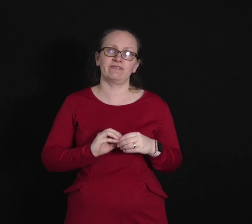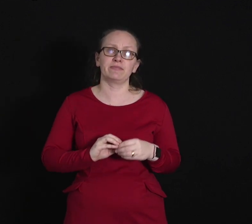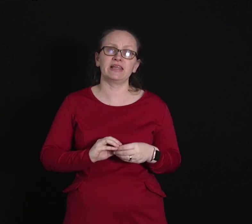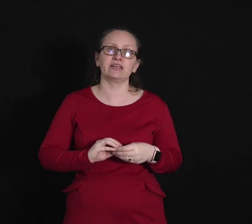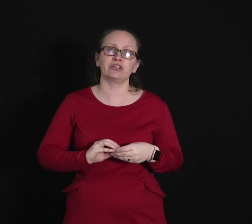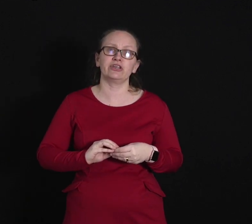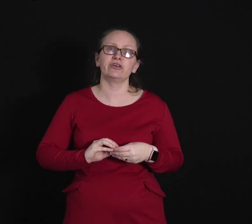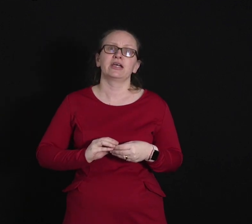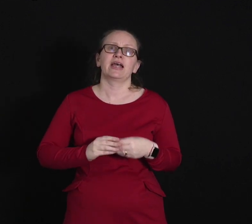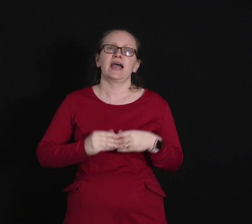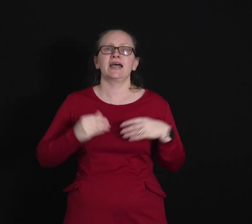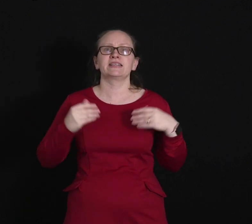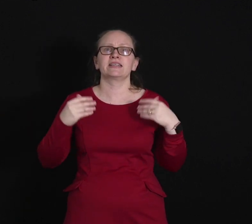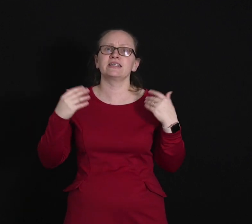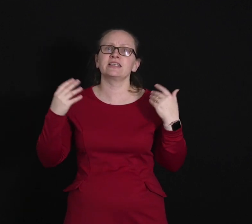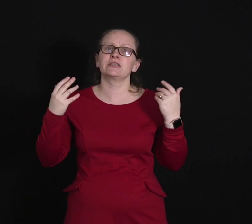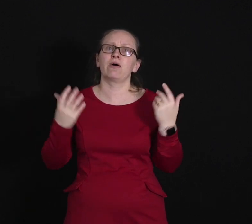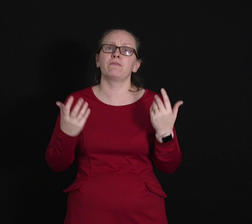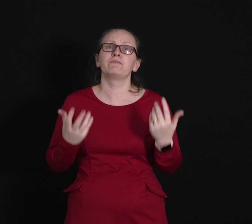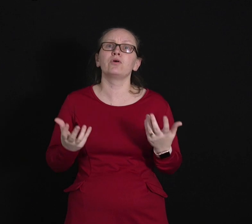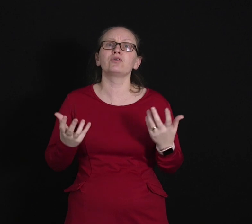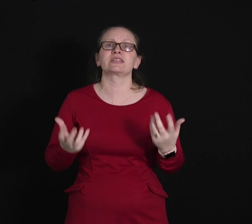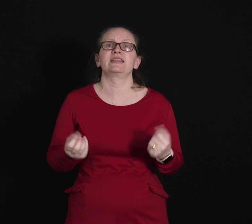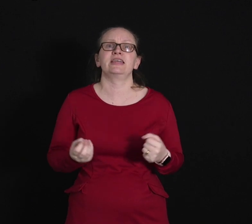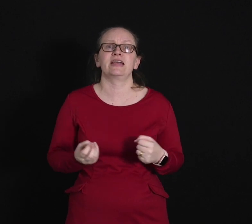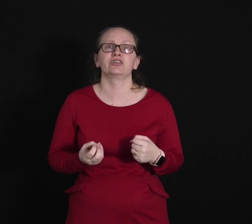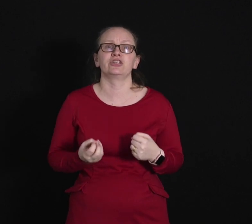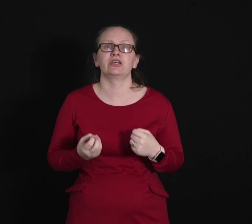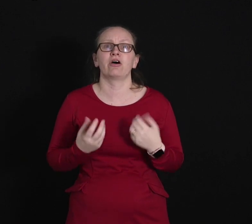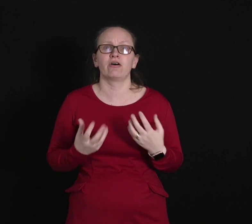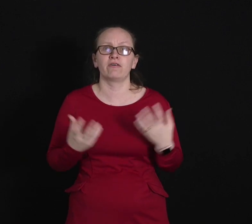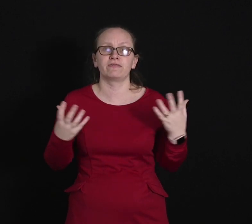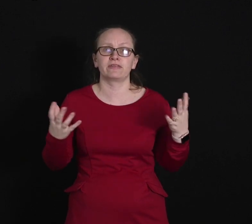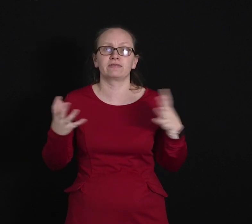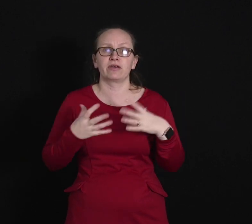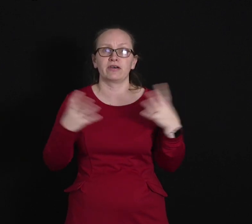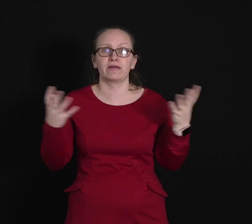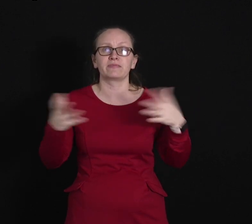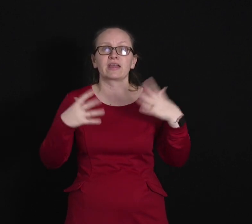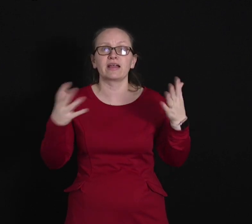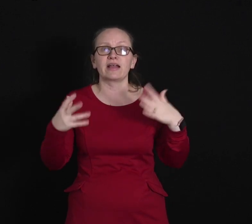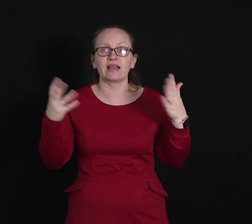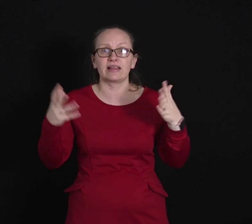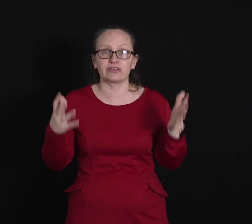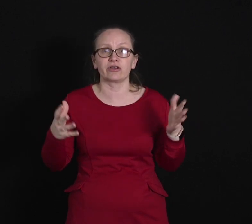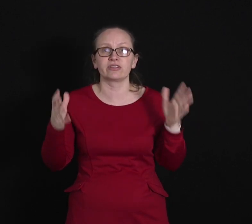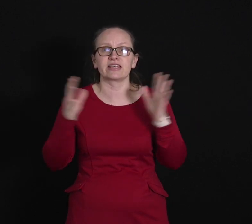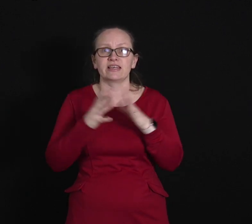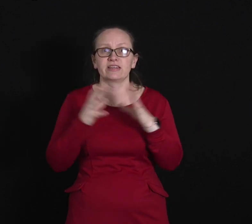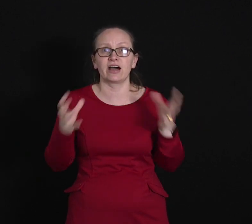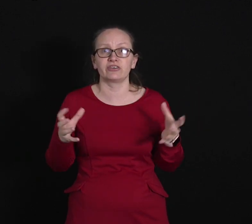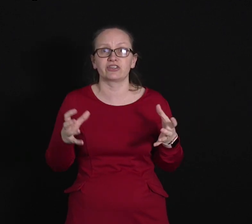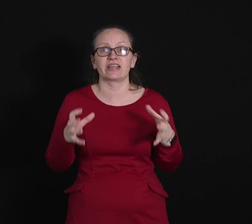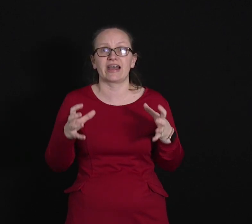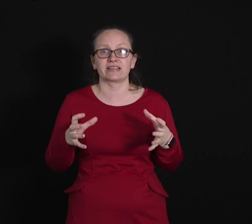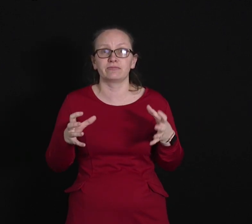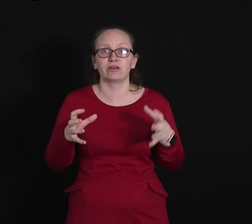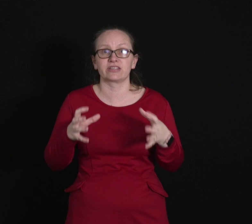familiar to you as this is what Bohr said the energy of the electrons in the hydrogen atom was